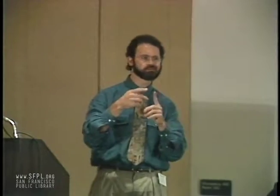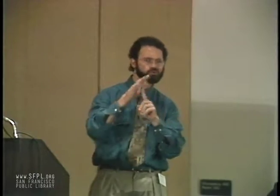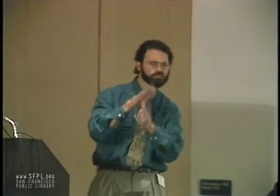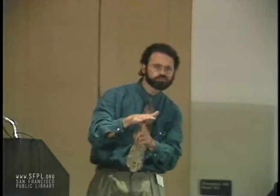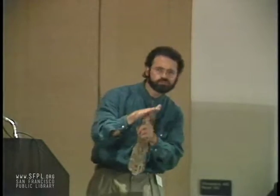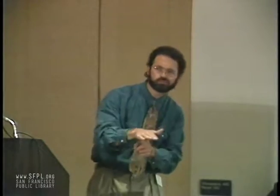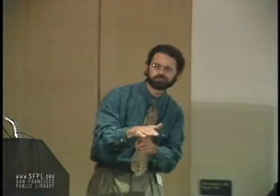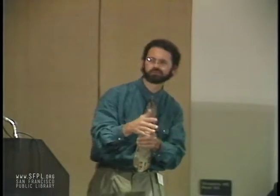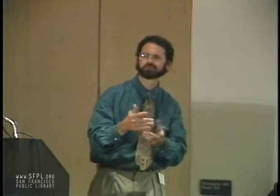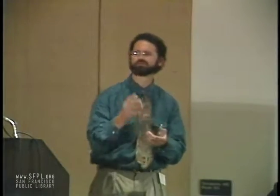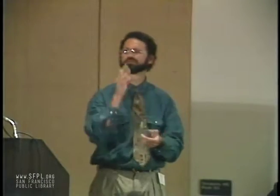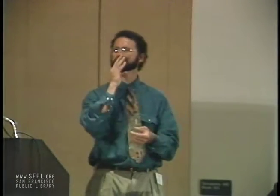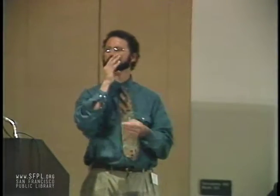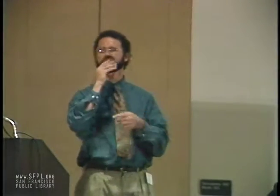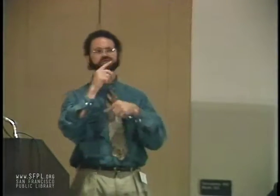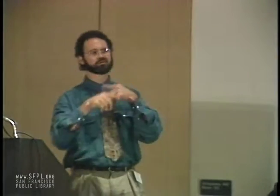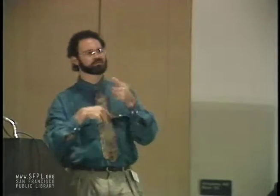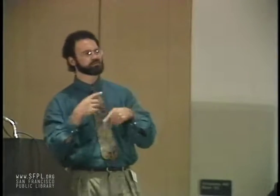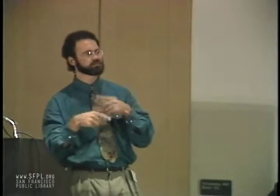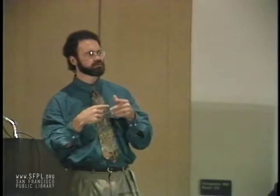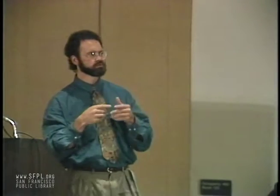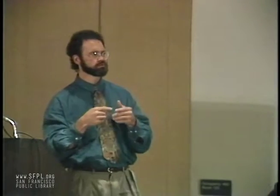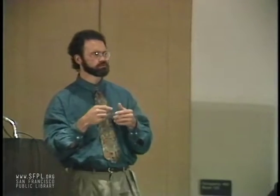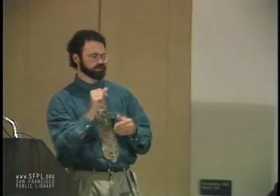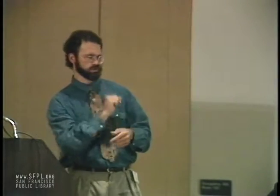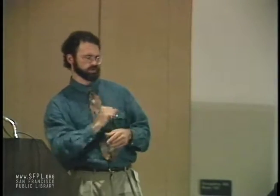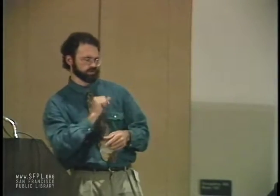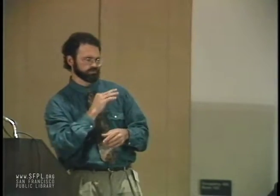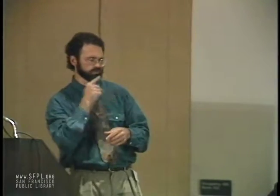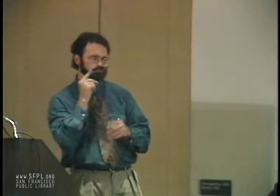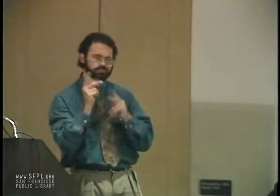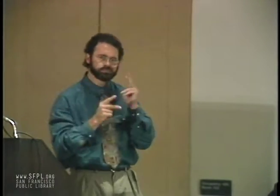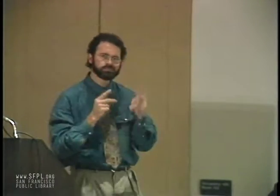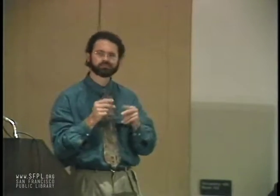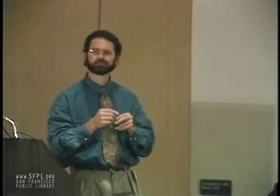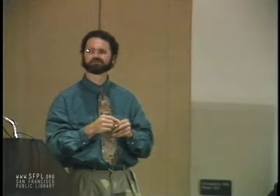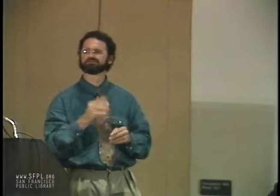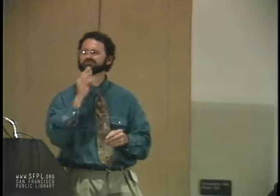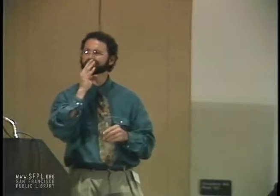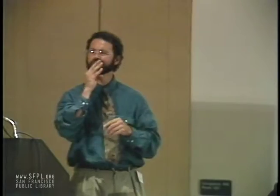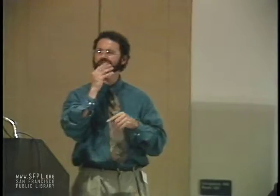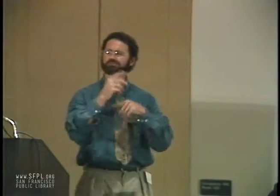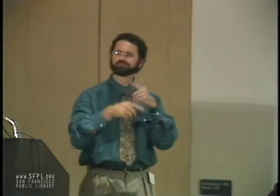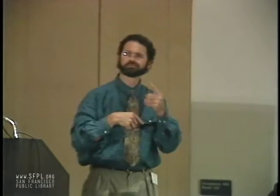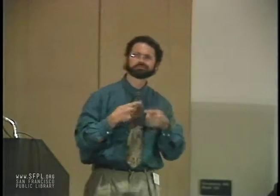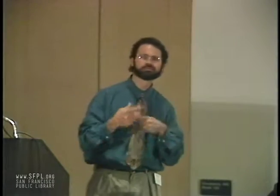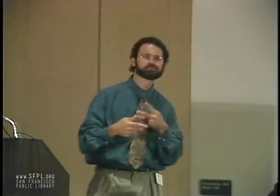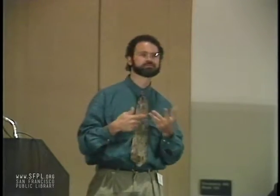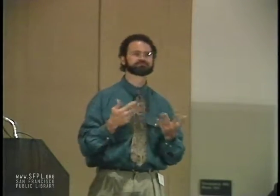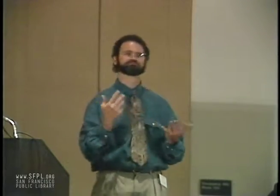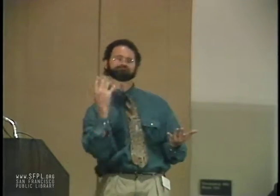our experience. Issues of oppression, messages of the attitudes of hearing people towards deaf people,